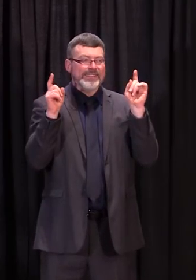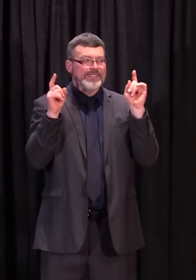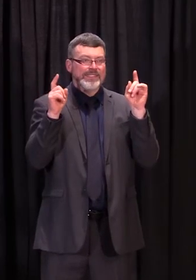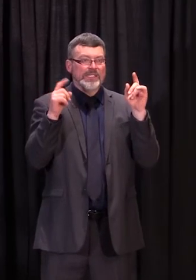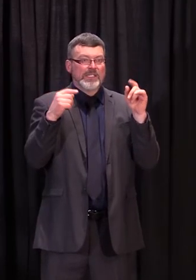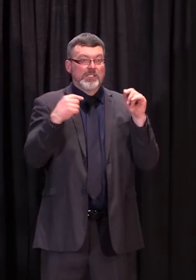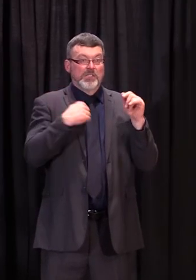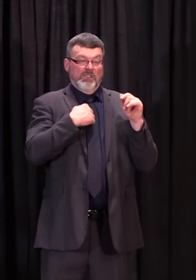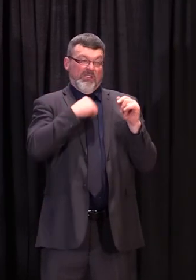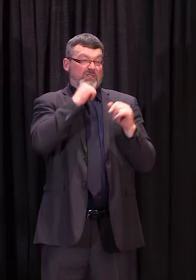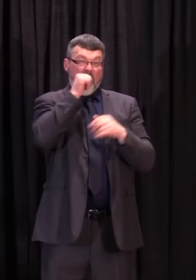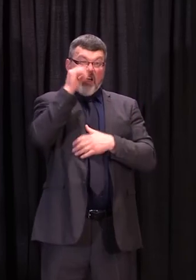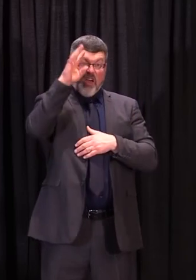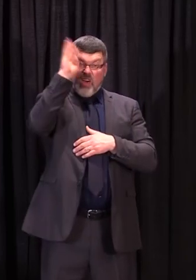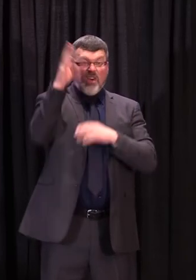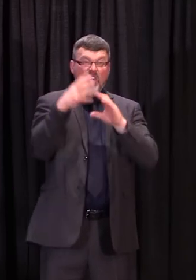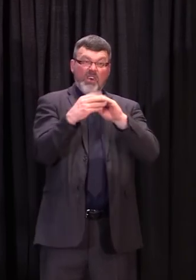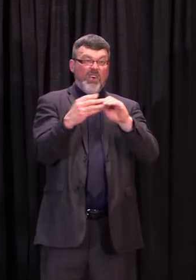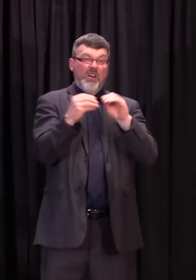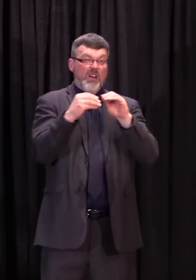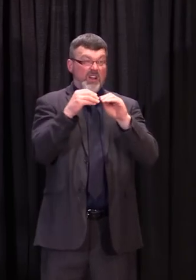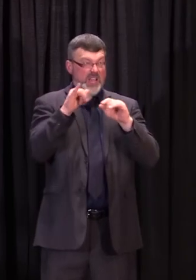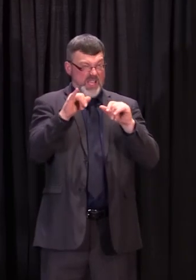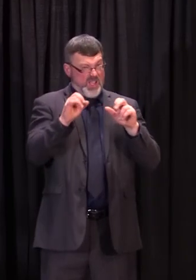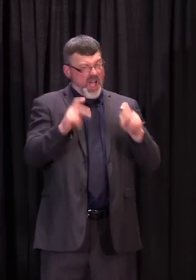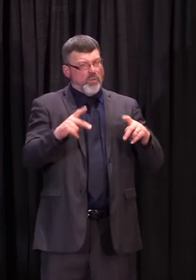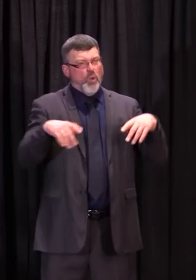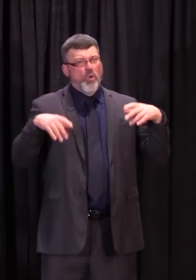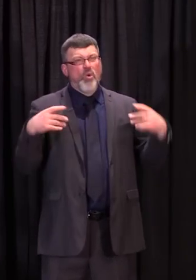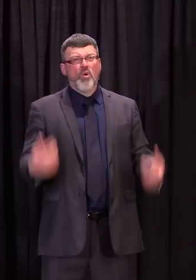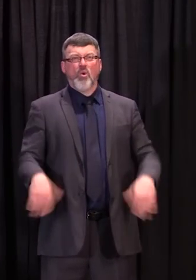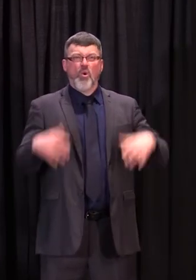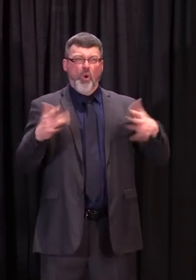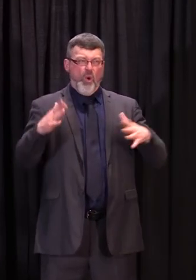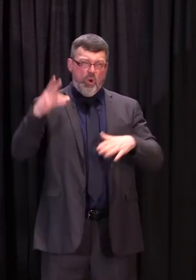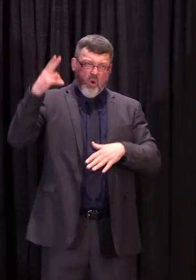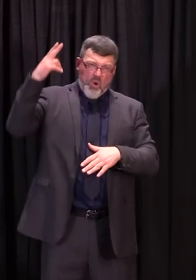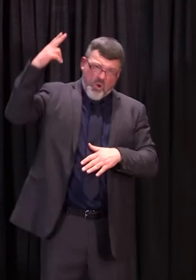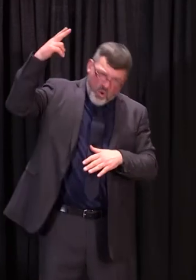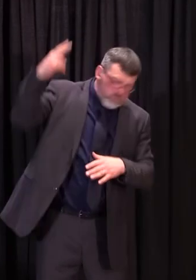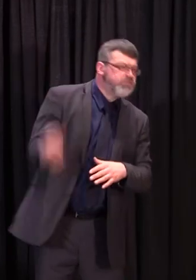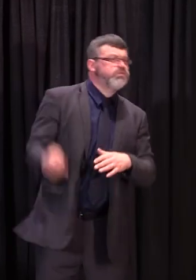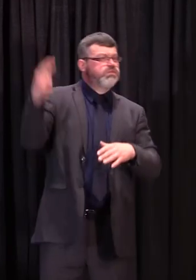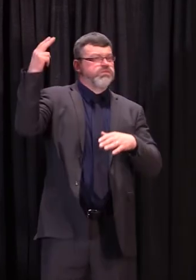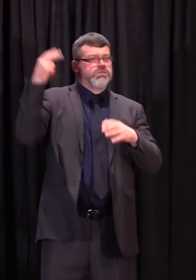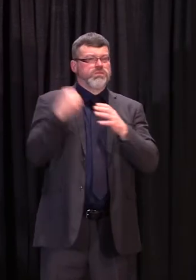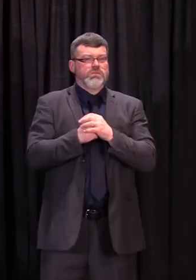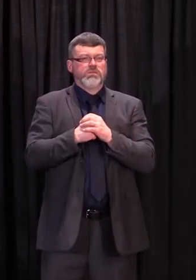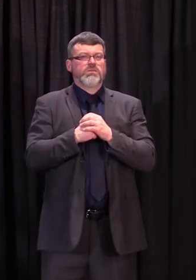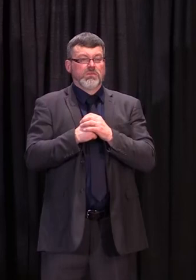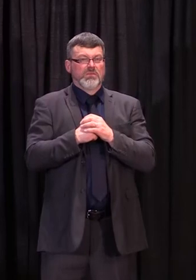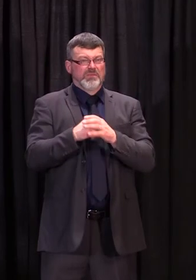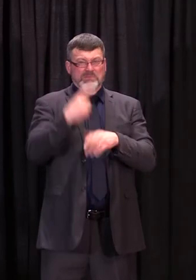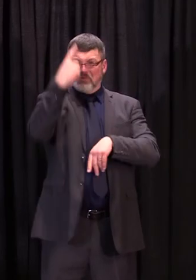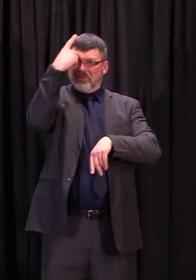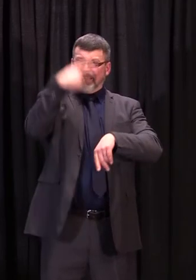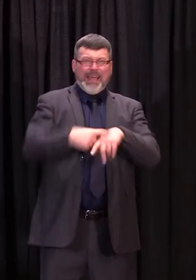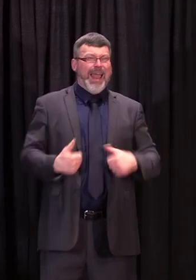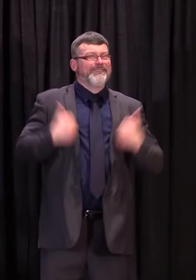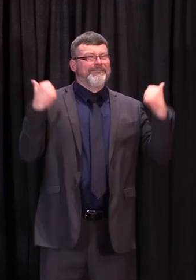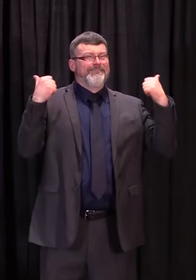exaggeration to say that the opportunity before us is truly historic. It's once in a